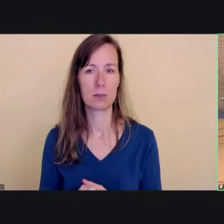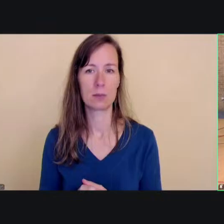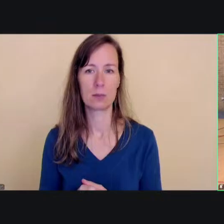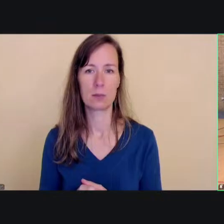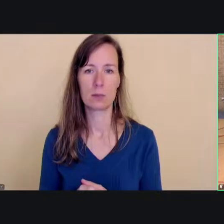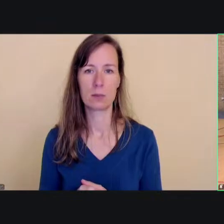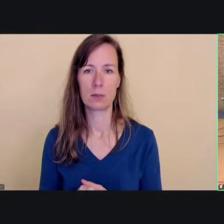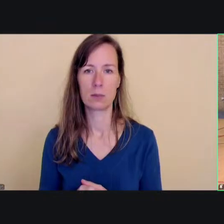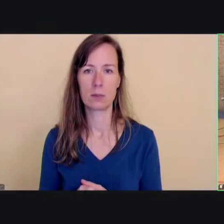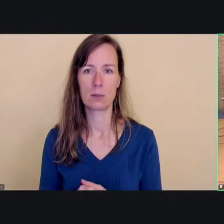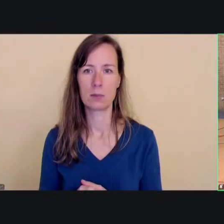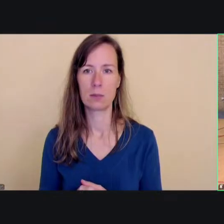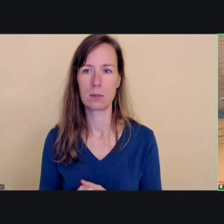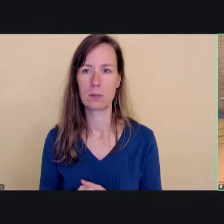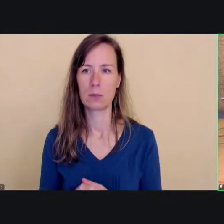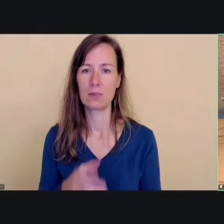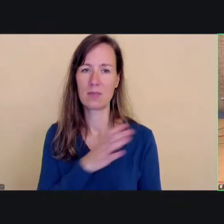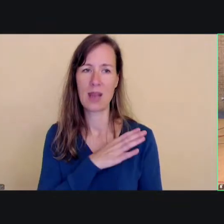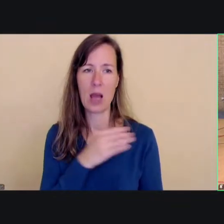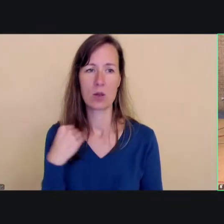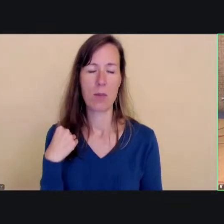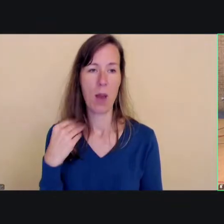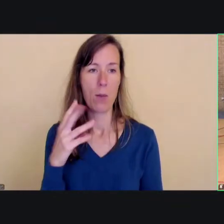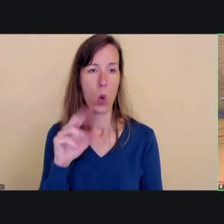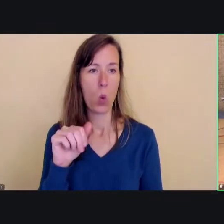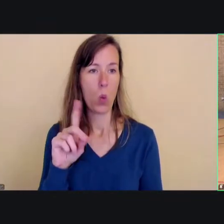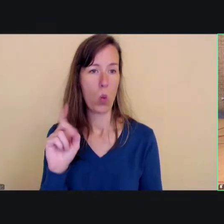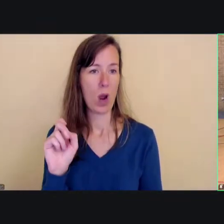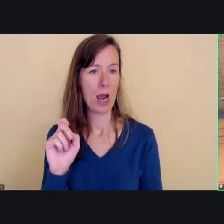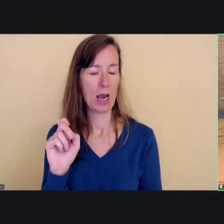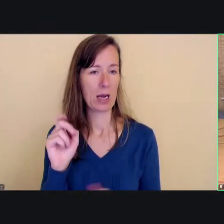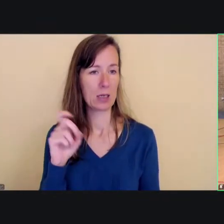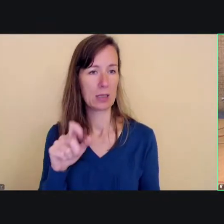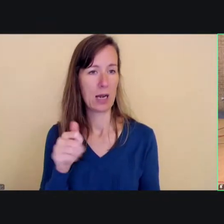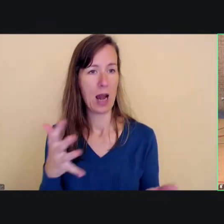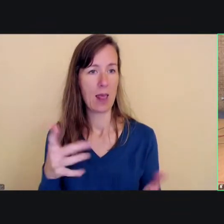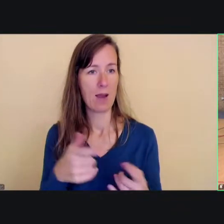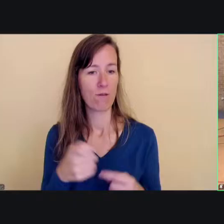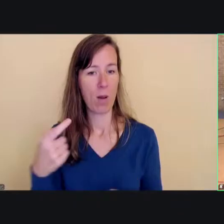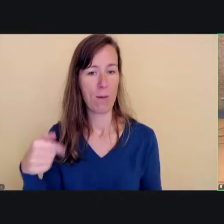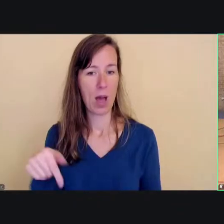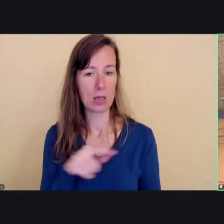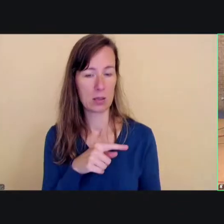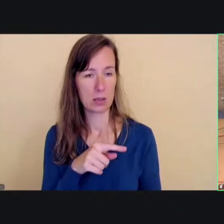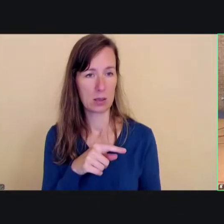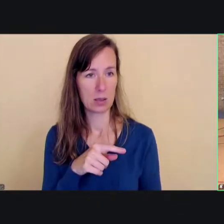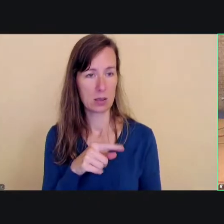Or Councilmember Wade, do you need anything from us to take back to the board? If you can,